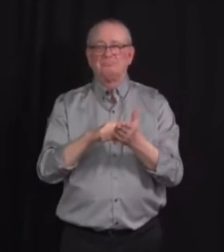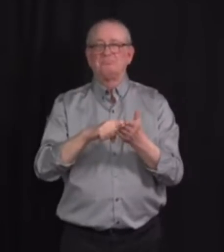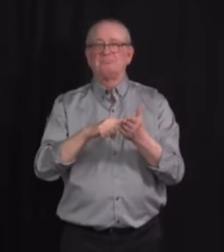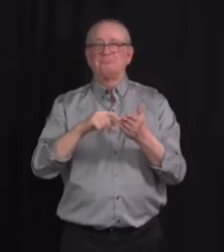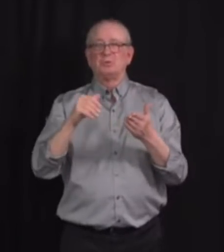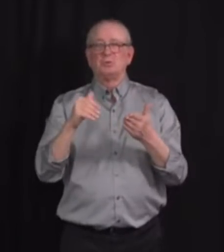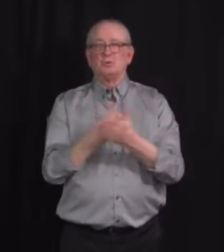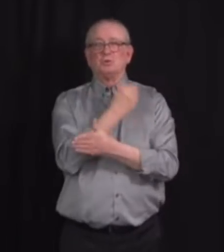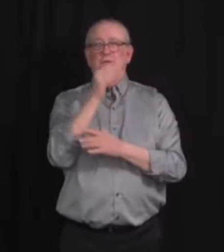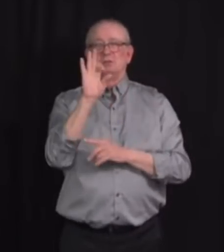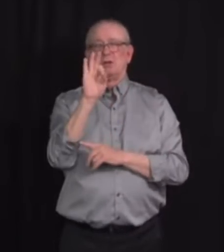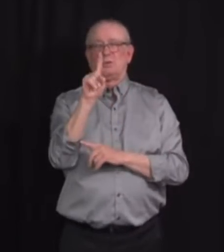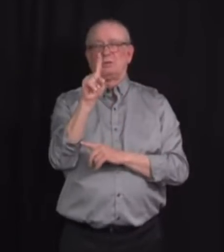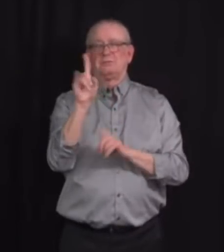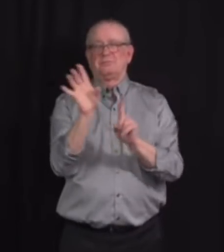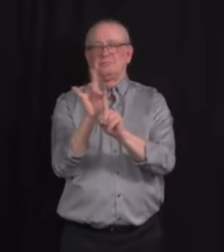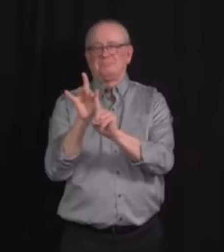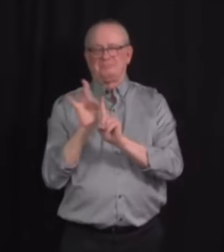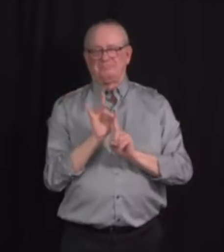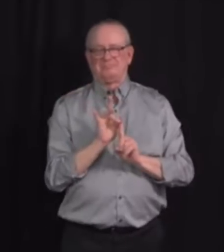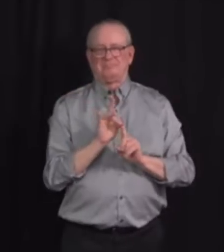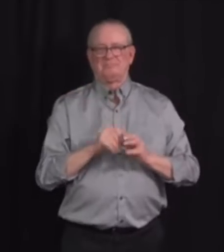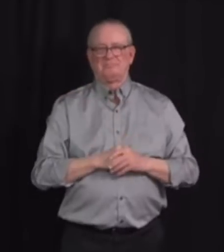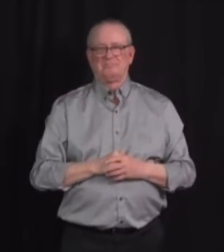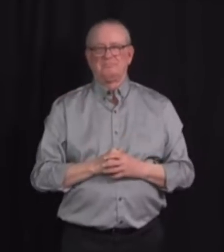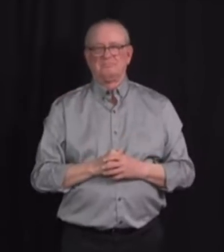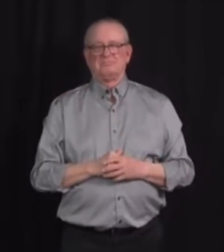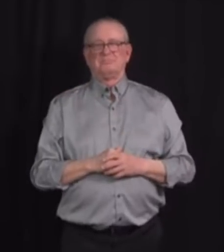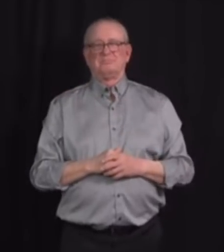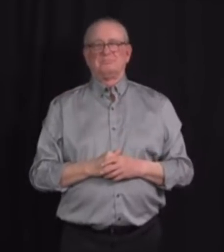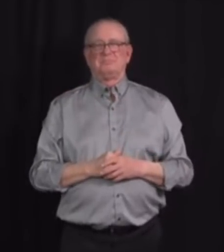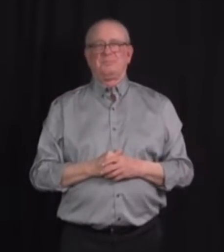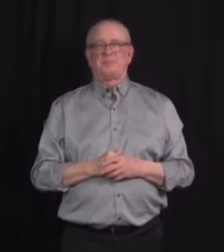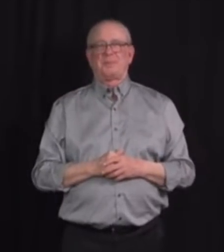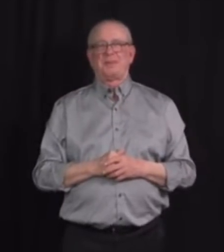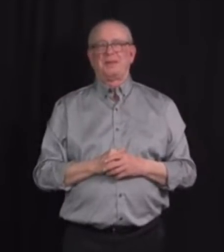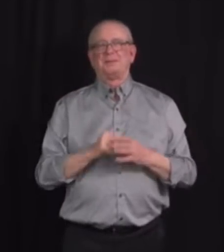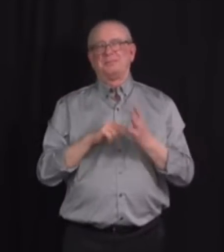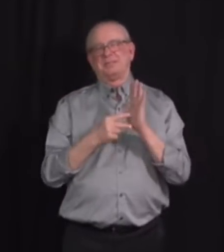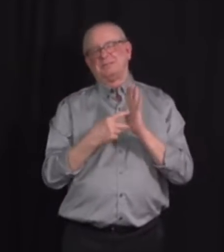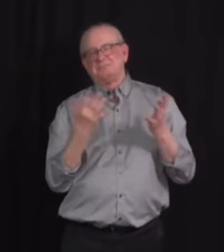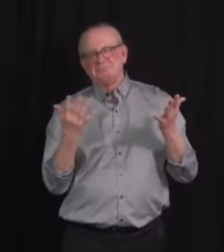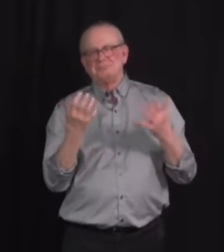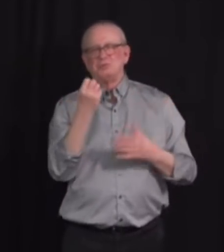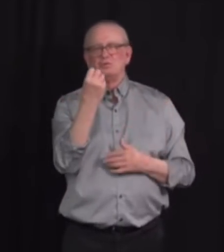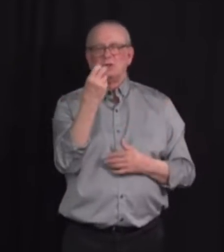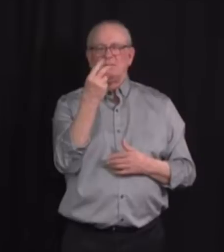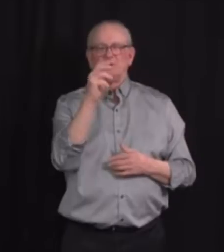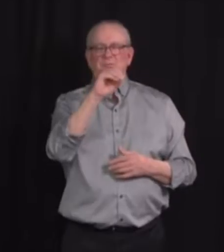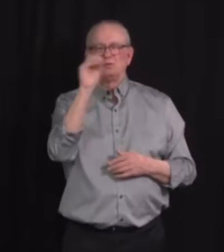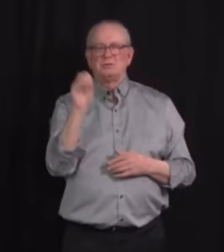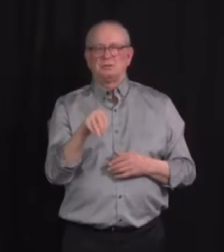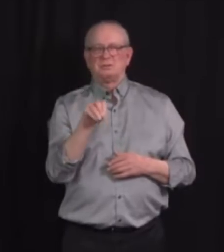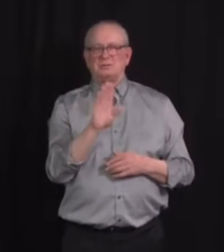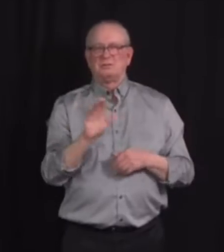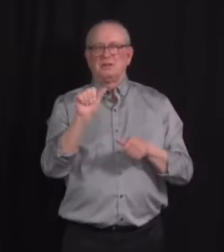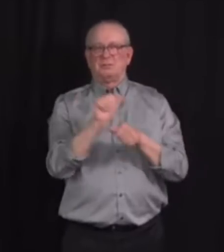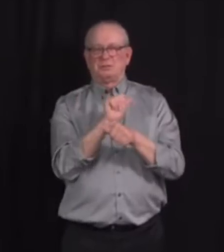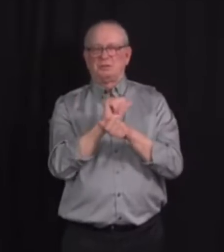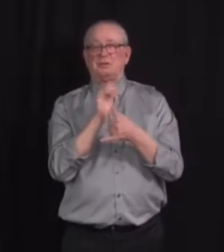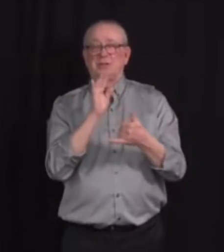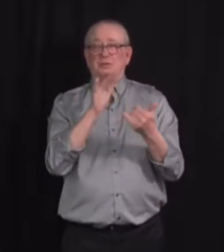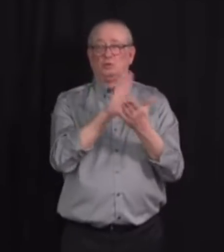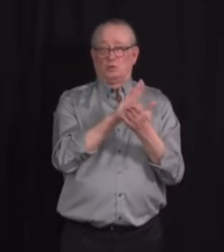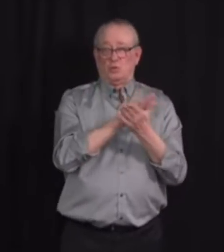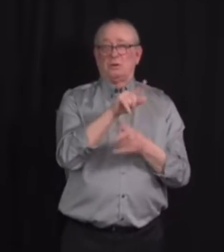active cases. Looking to schools, there are currently active alerts or outbreaks in 297